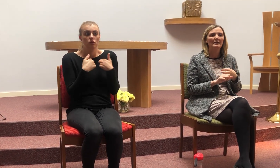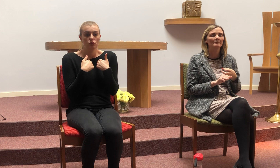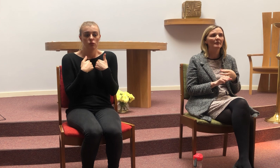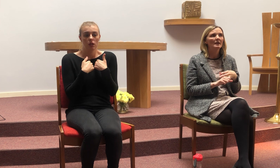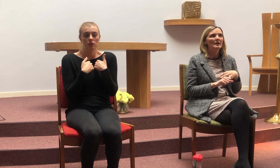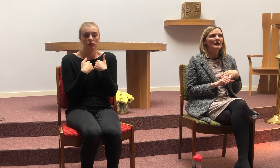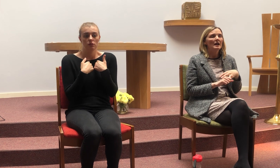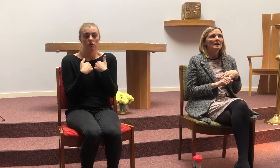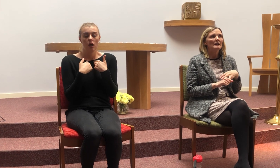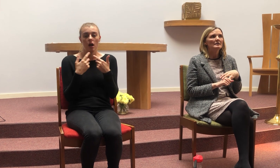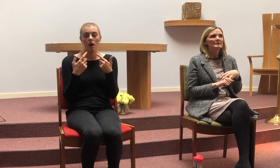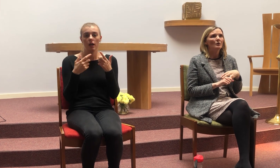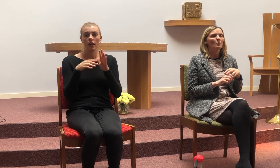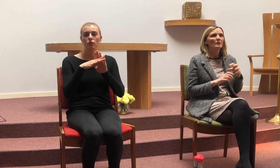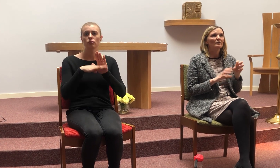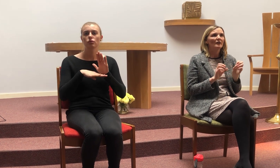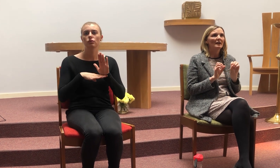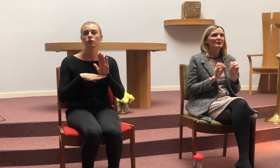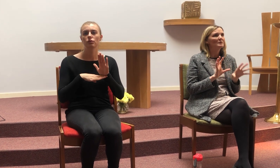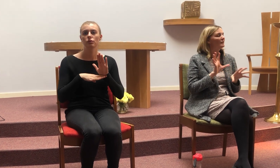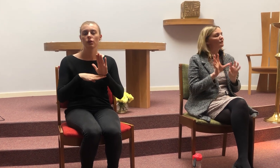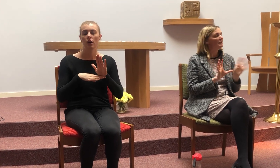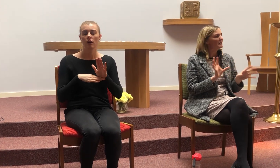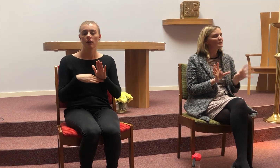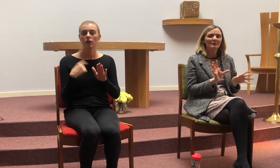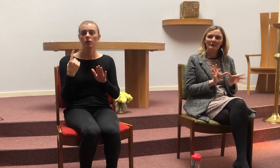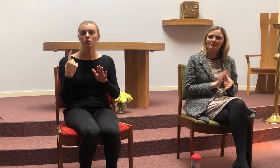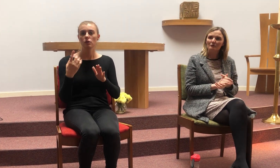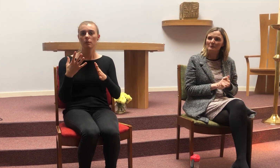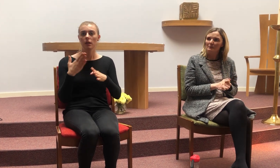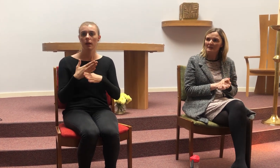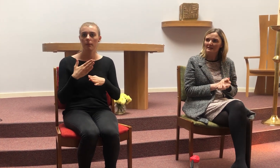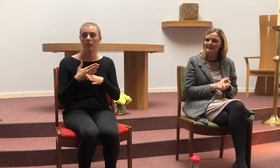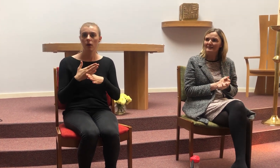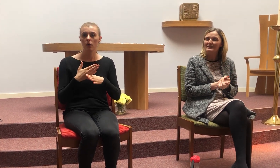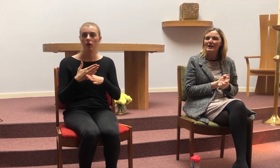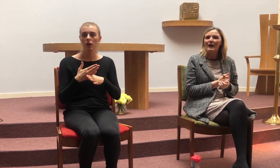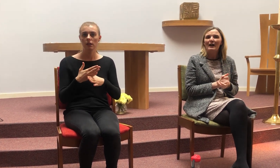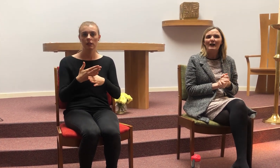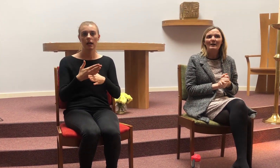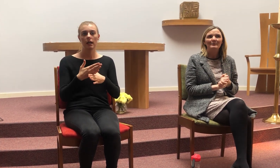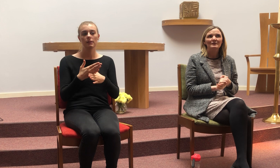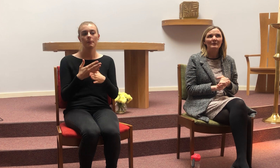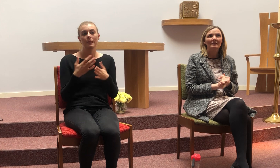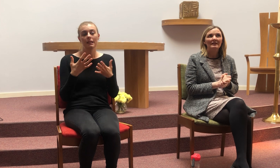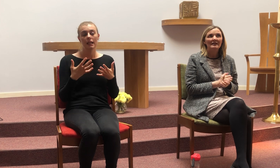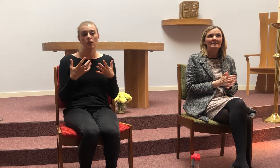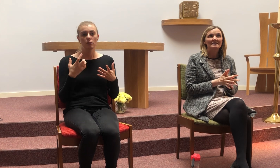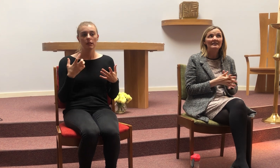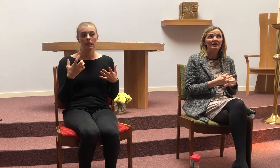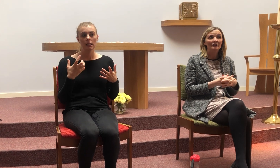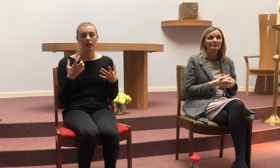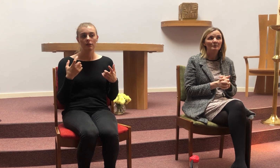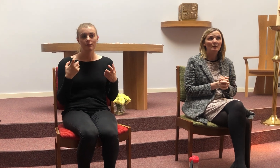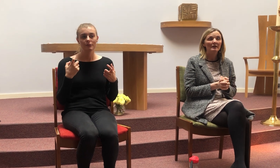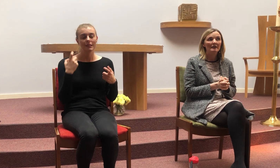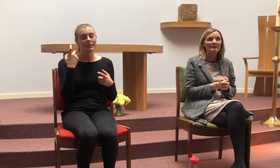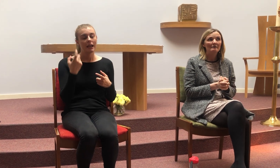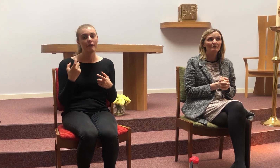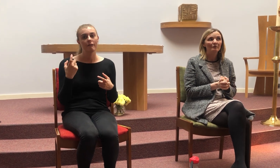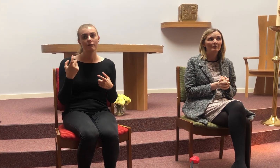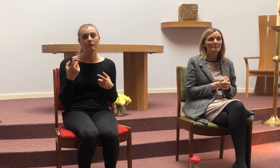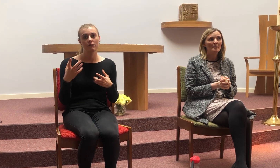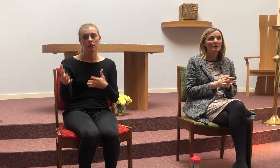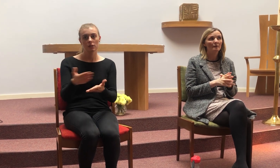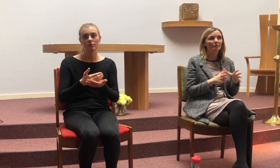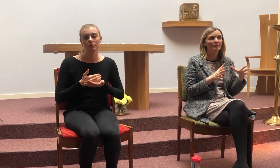employed. So we've kind of had to be very creative with our recruitment processes. So in the last year, we